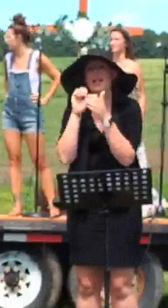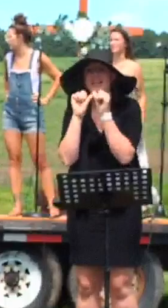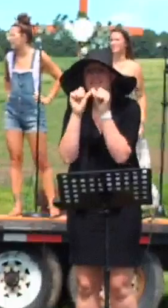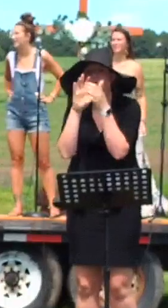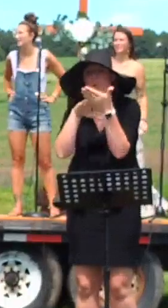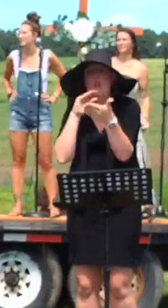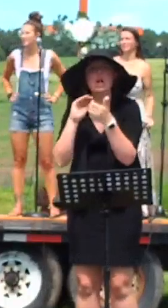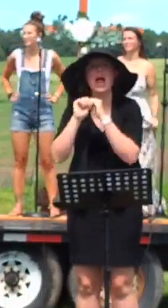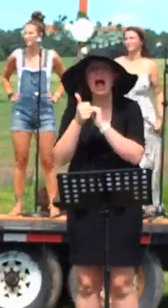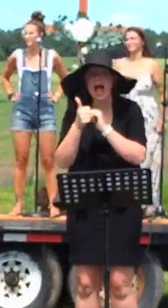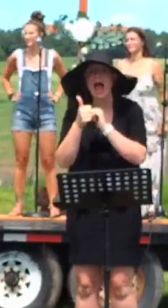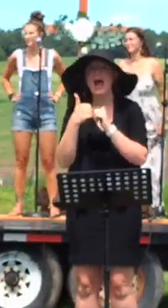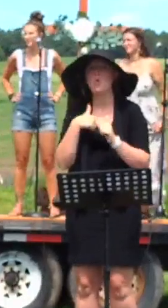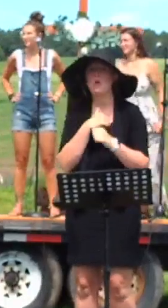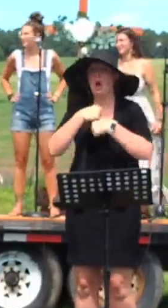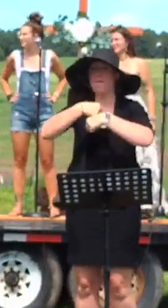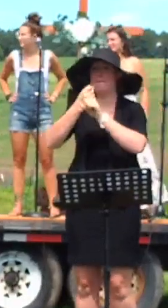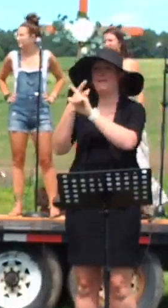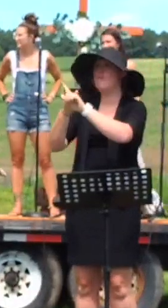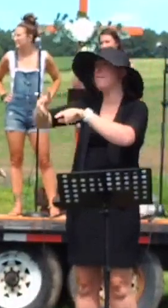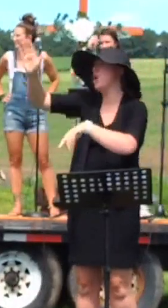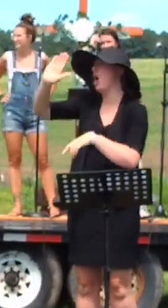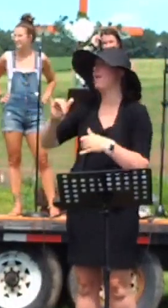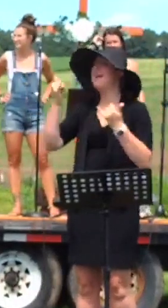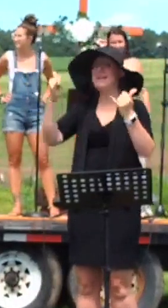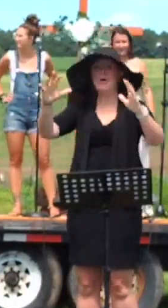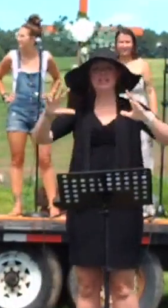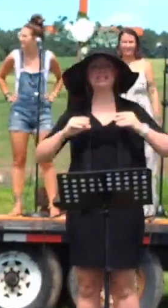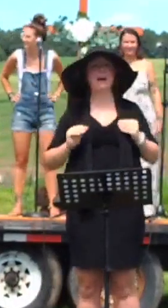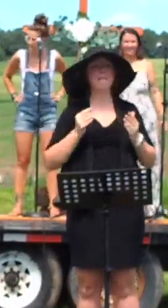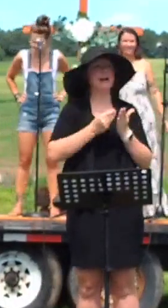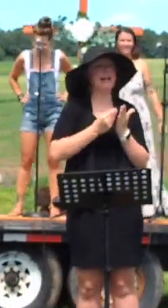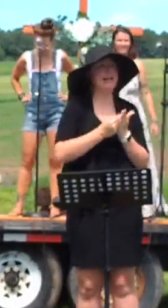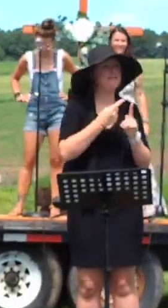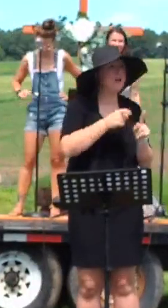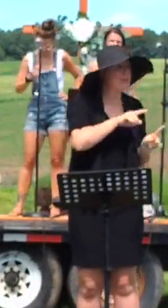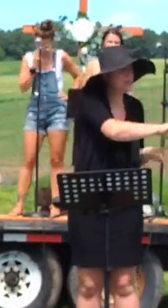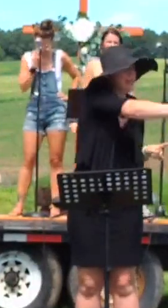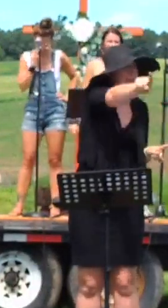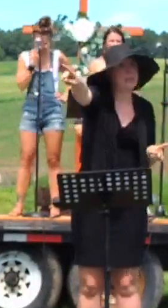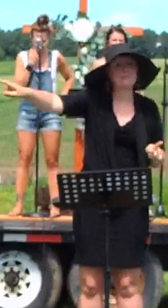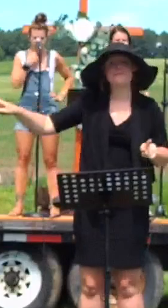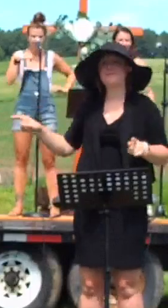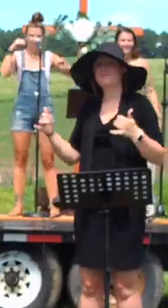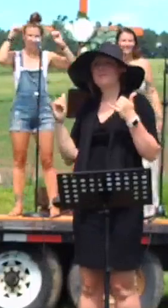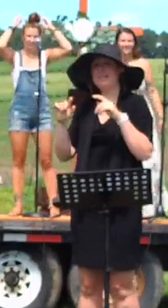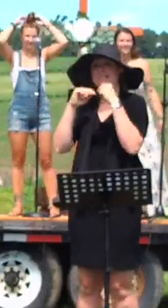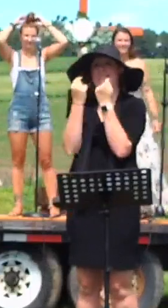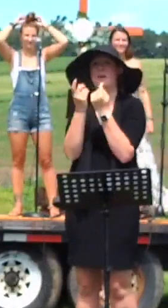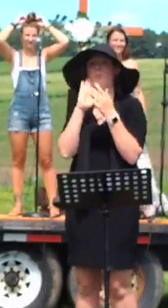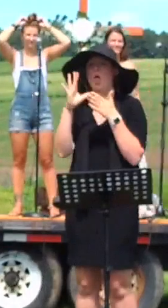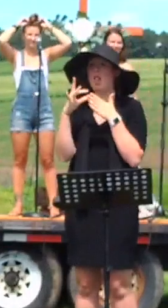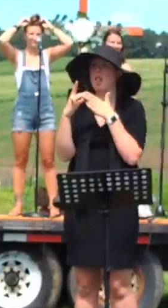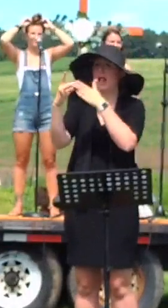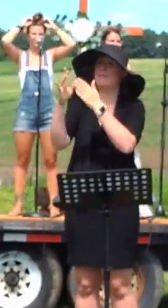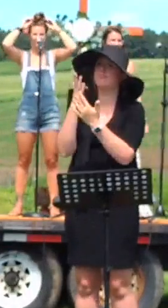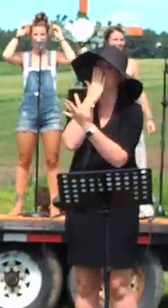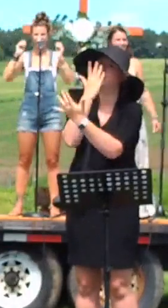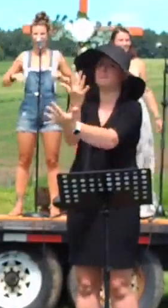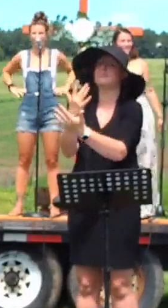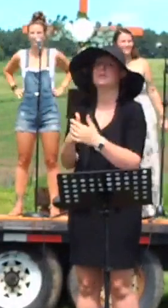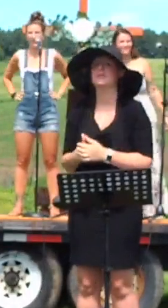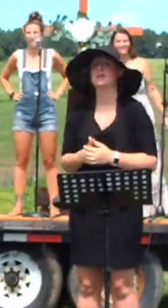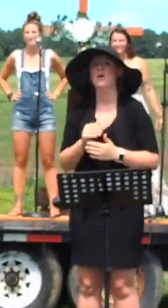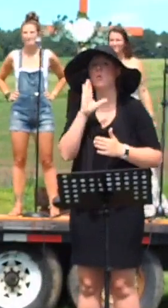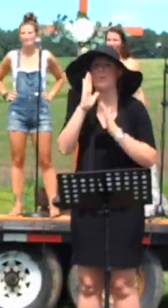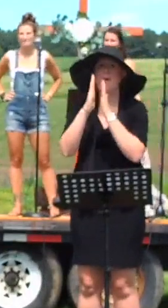love. But right now, we're going to take the offering as our team's going to lead us in worship. And I just wanted to, we're going to